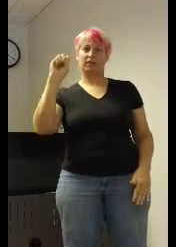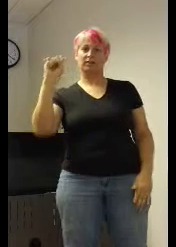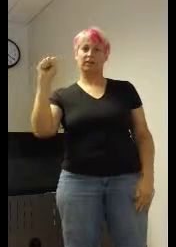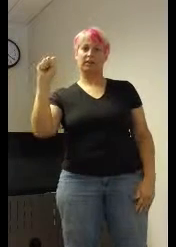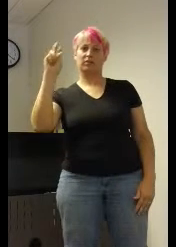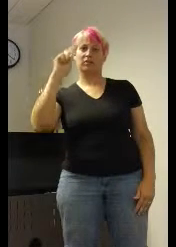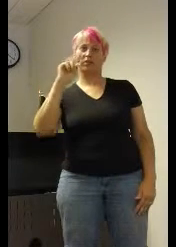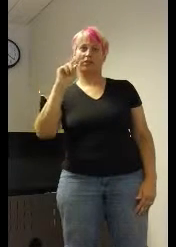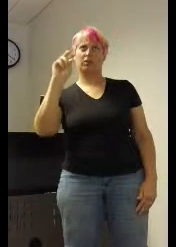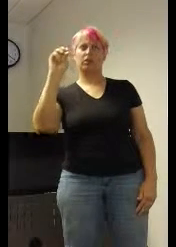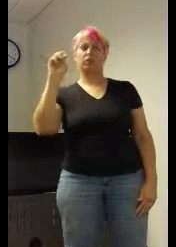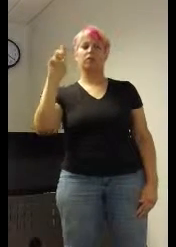and ADHD.